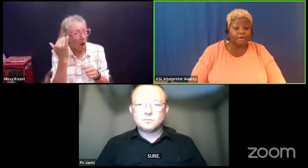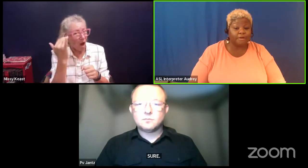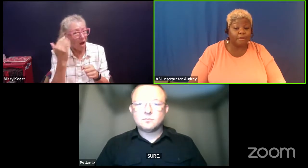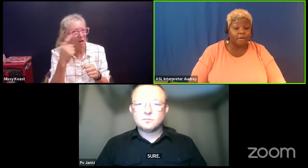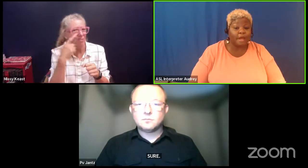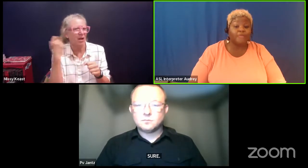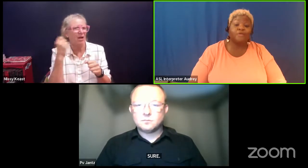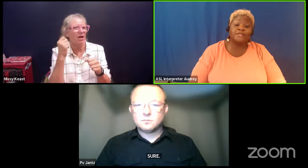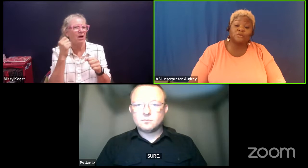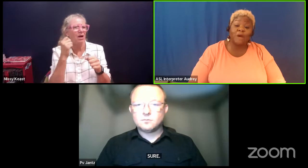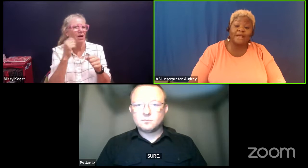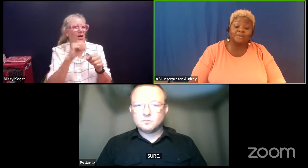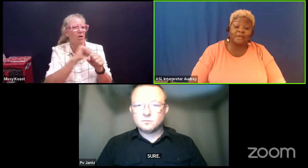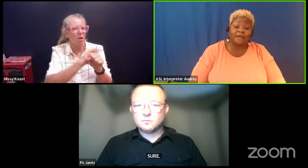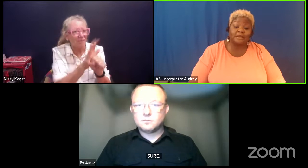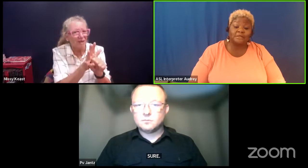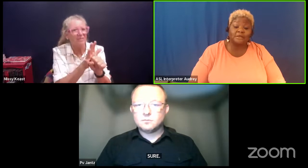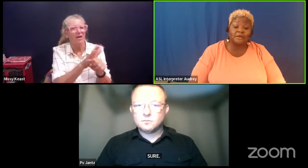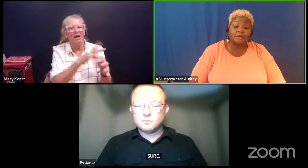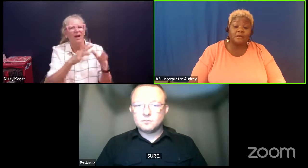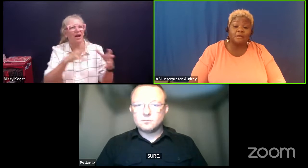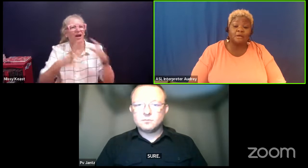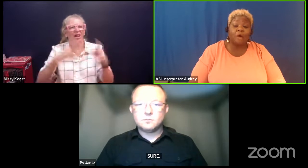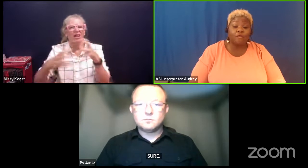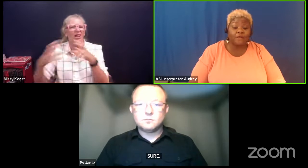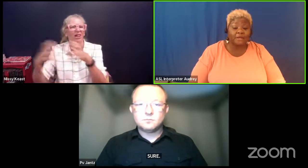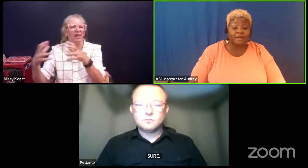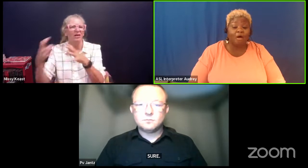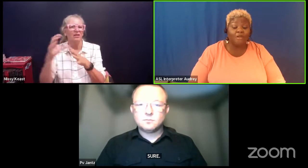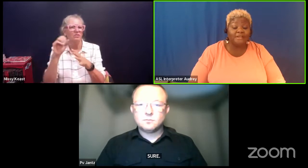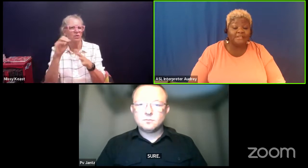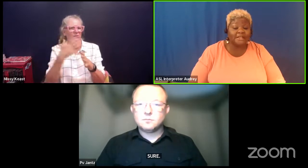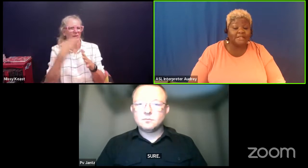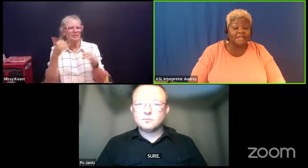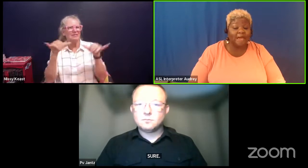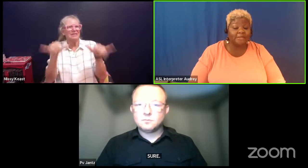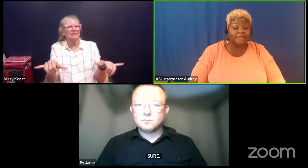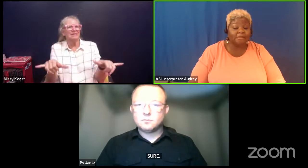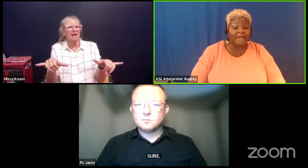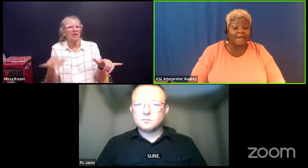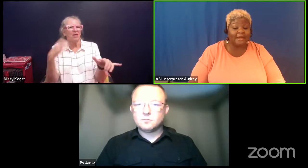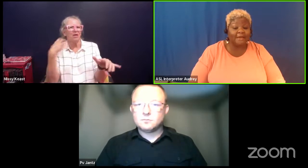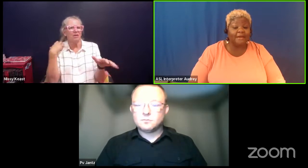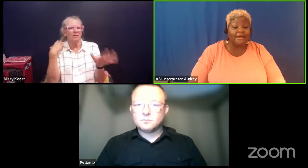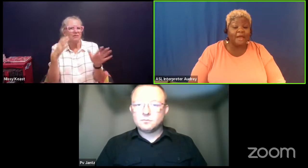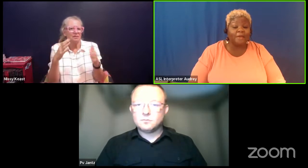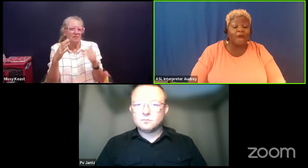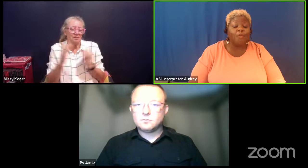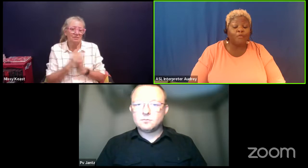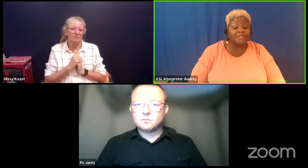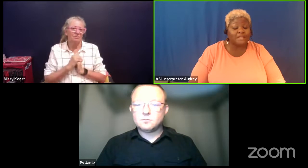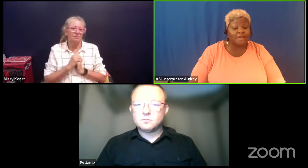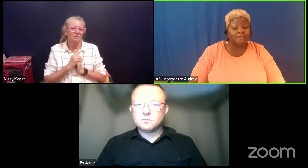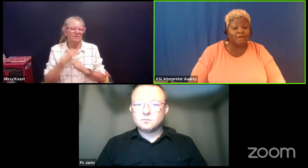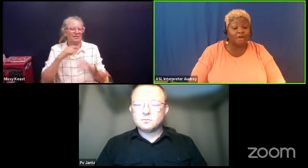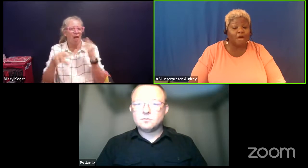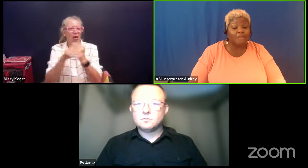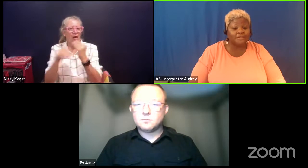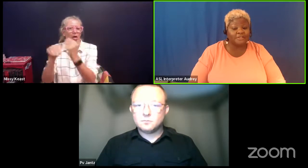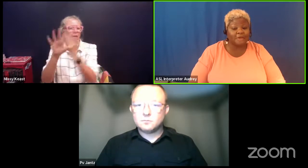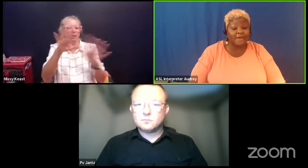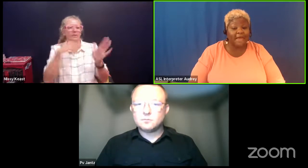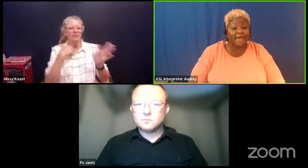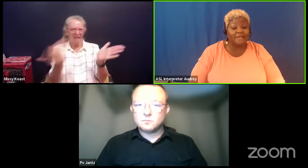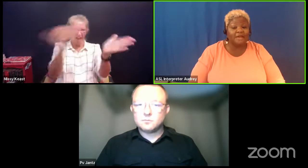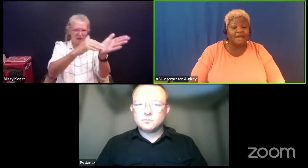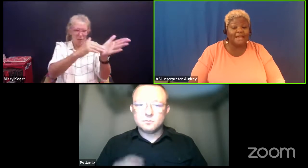year. And the reason why is because COVID, all these things came into play. It would help if we stayed in the current